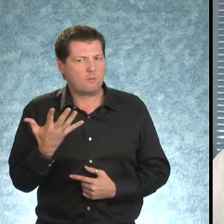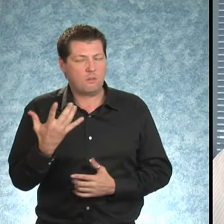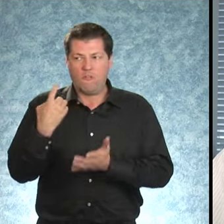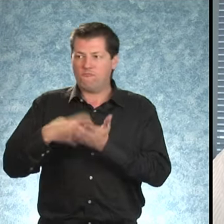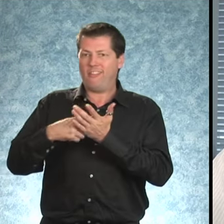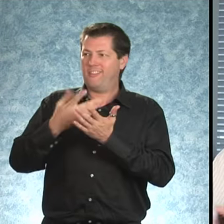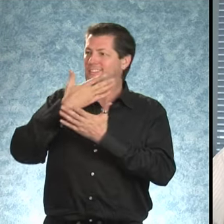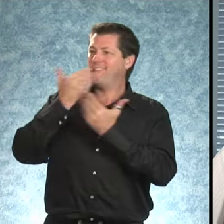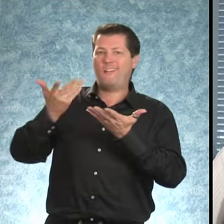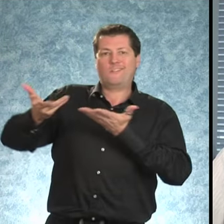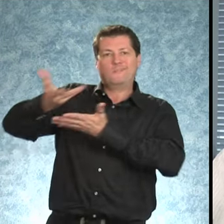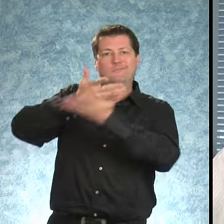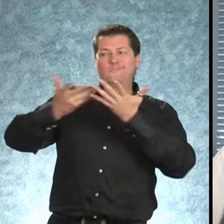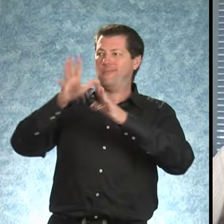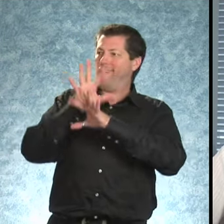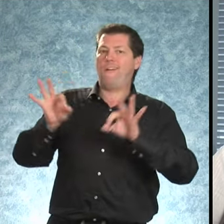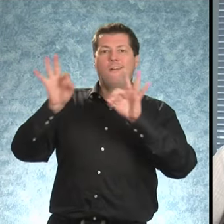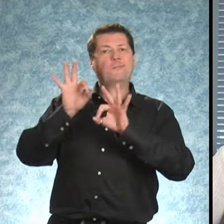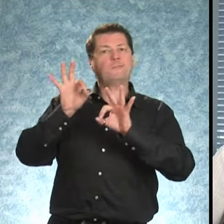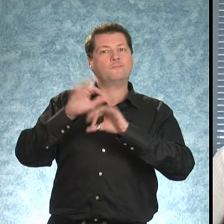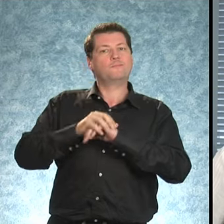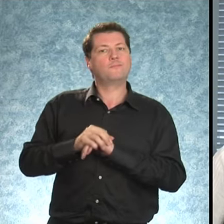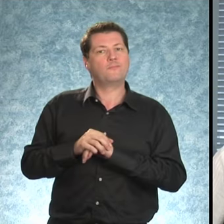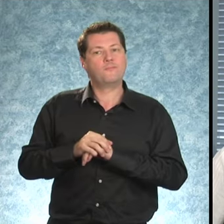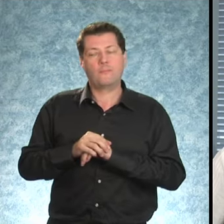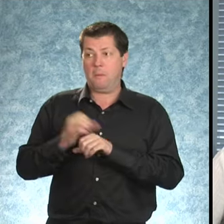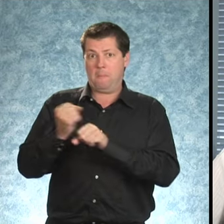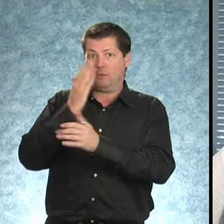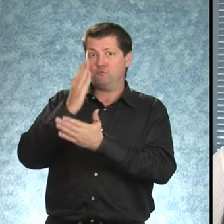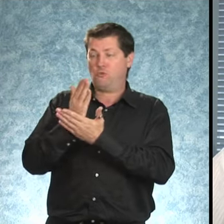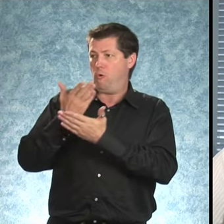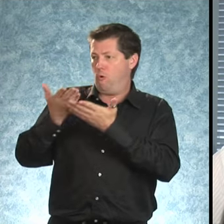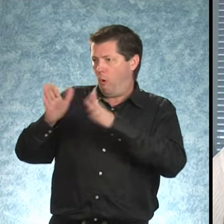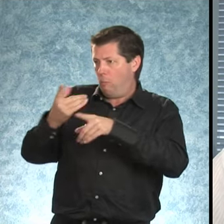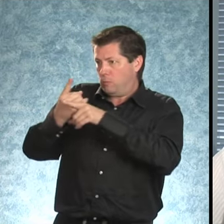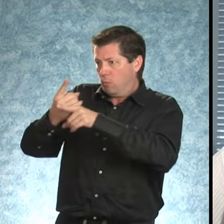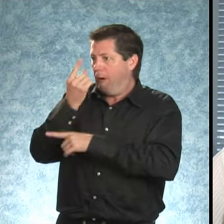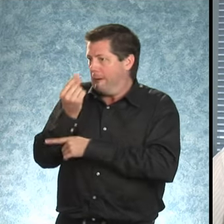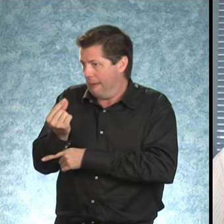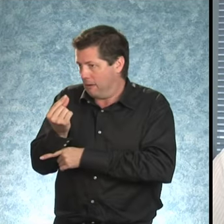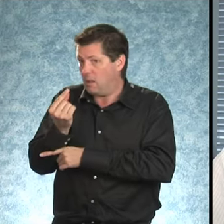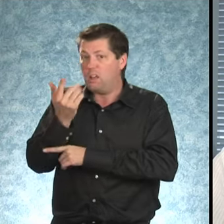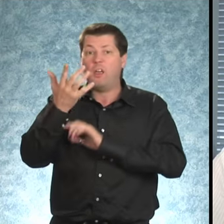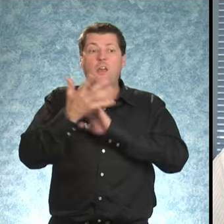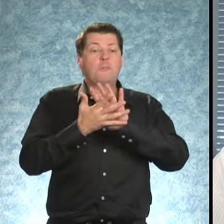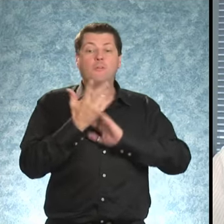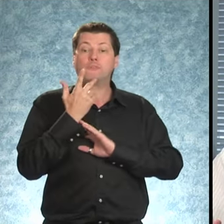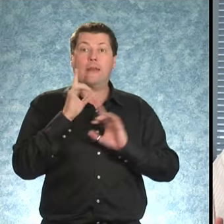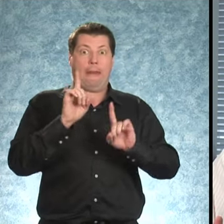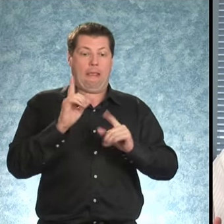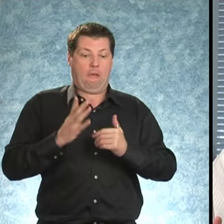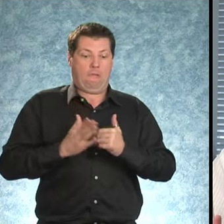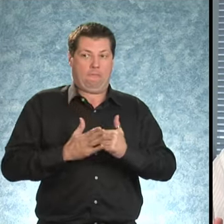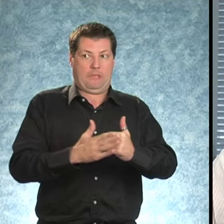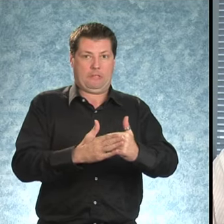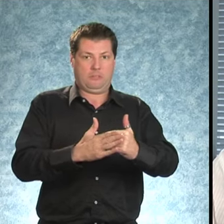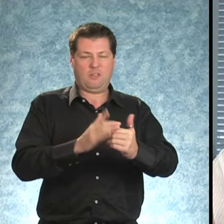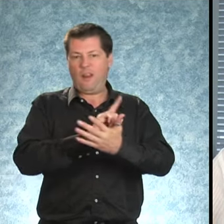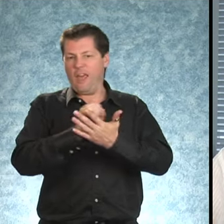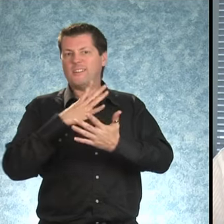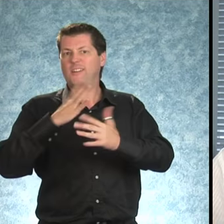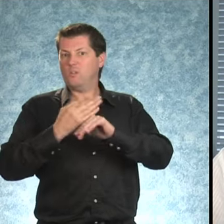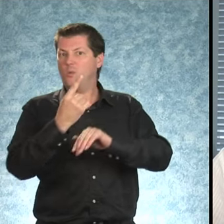what you want to be trying to do is making it as harmonious as possible and make sure that you've developed a rapport between the neighbour. So if, for example, you are repairing it at this stage